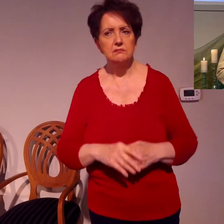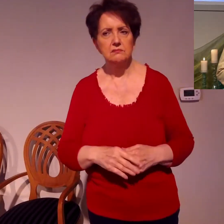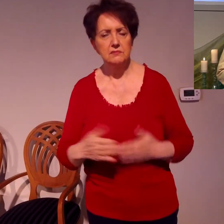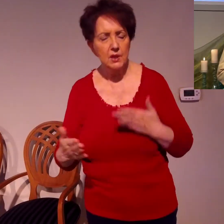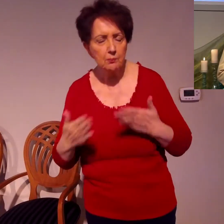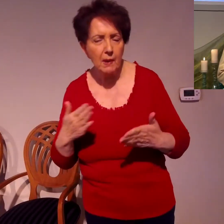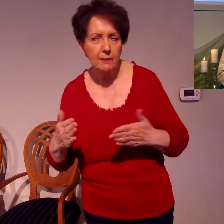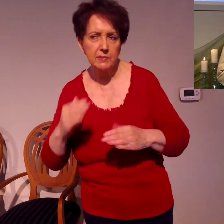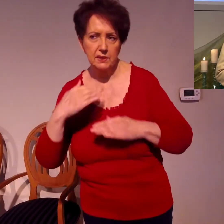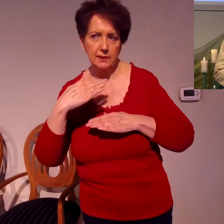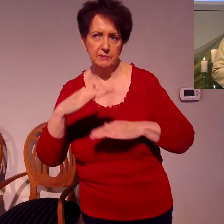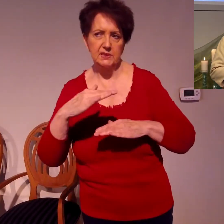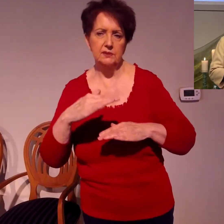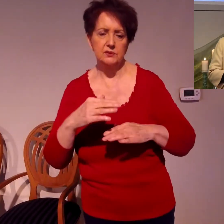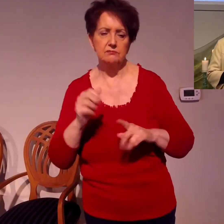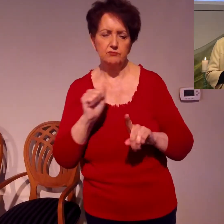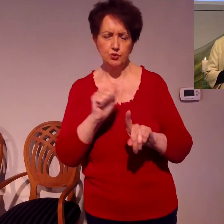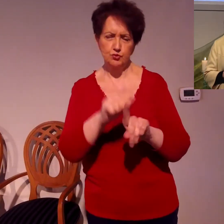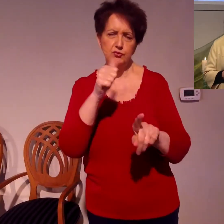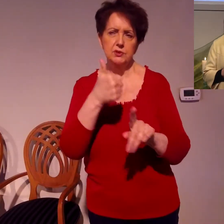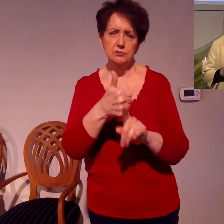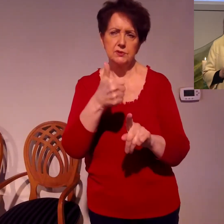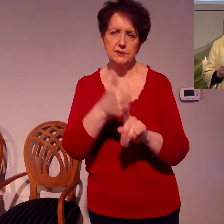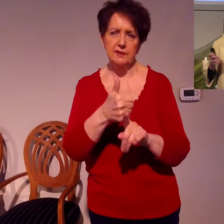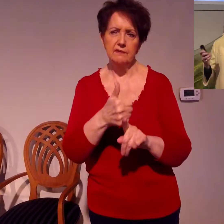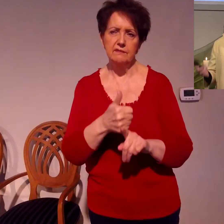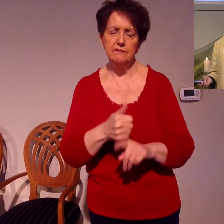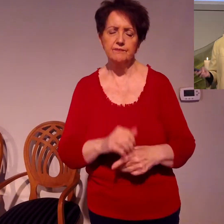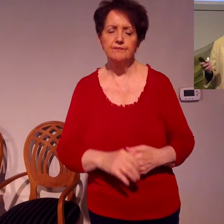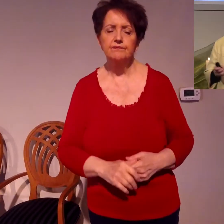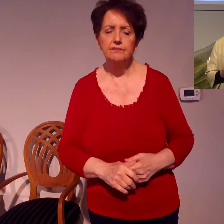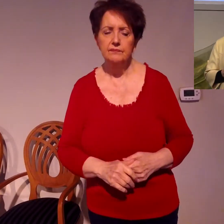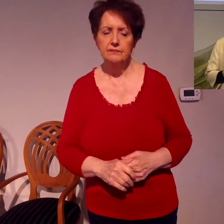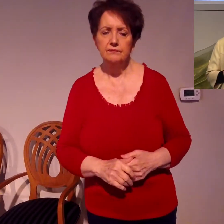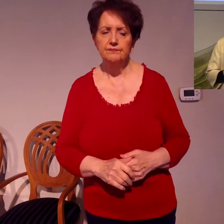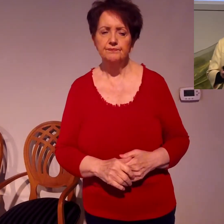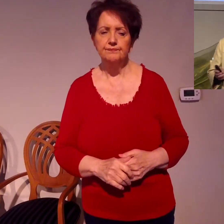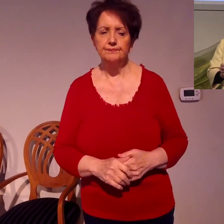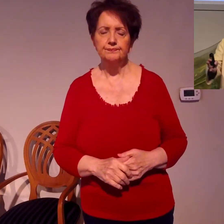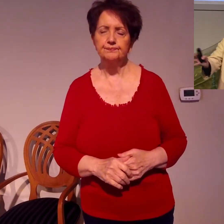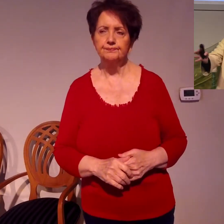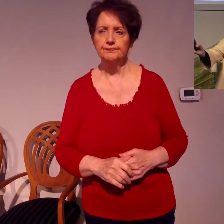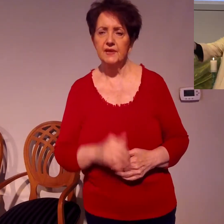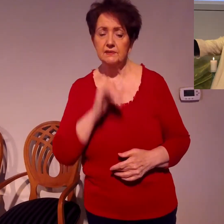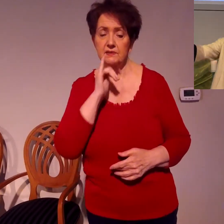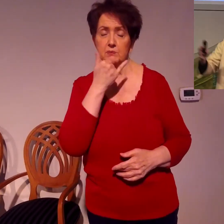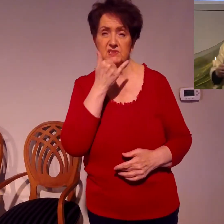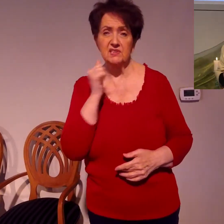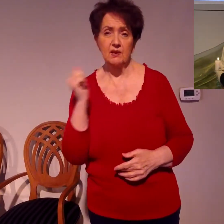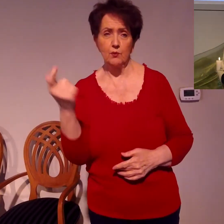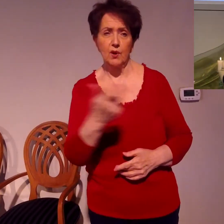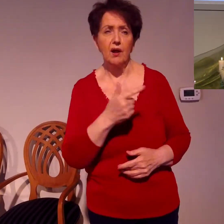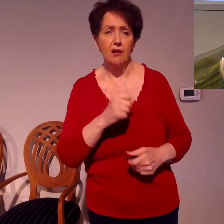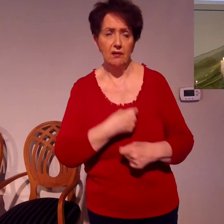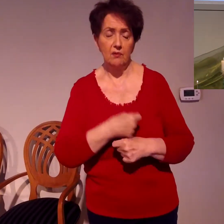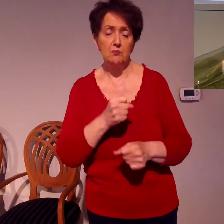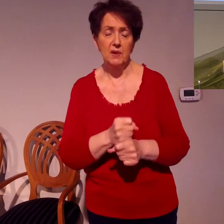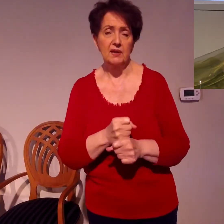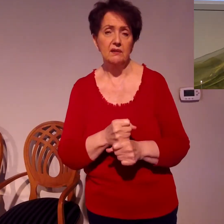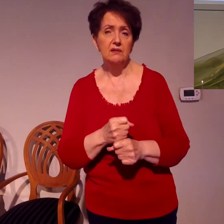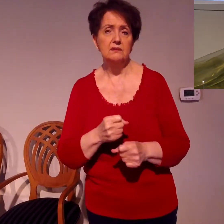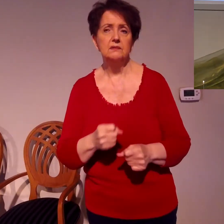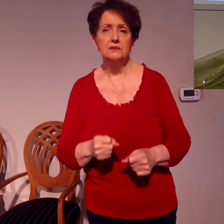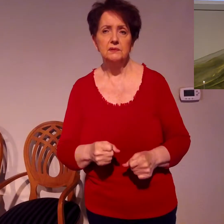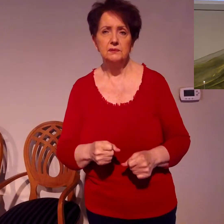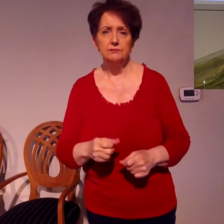where we start tricking ourselves. And that's the slippery slope that we go down a road. And we can slide all over that road